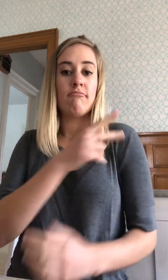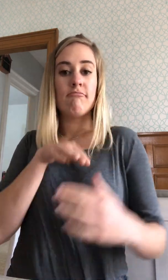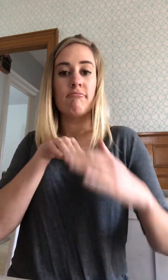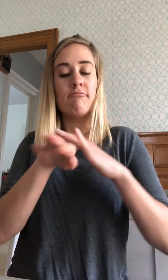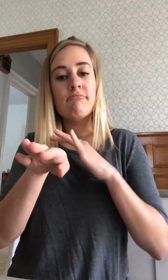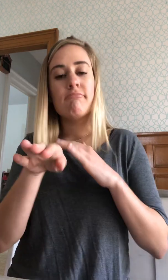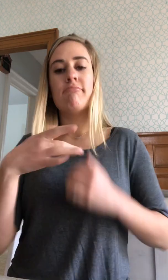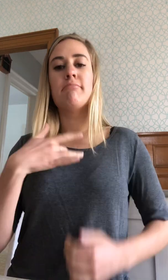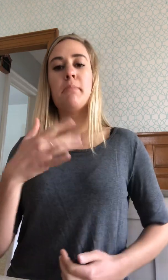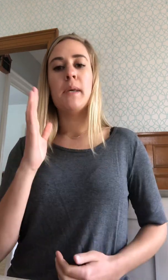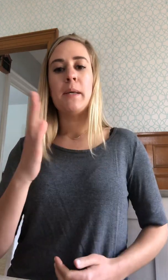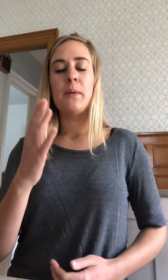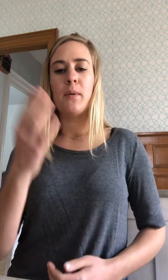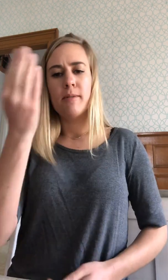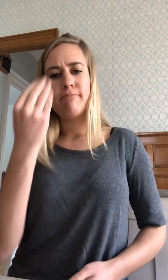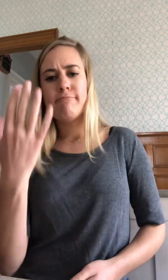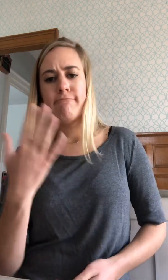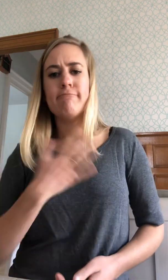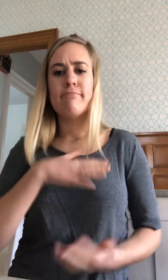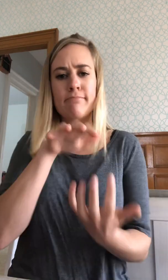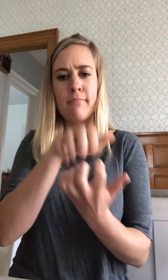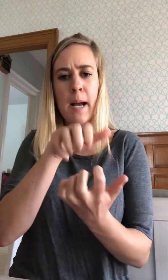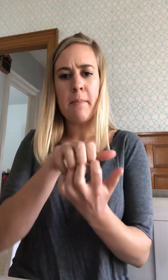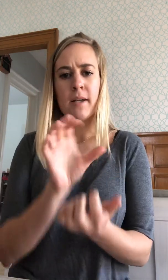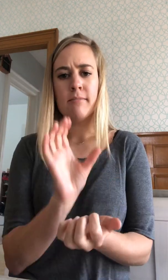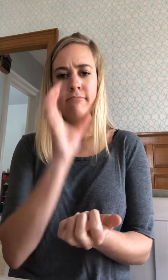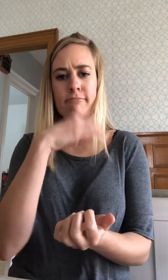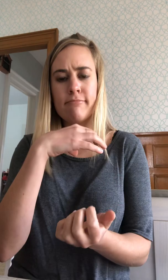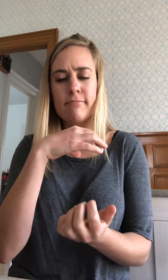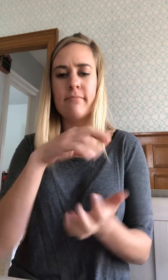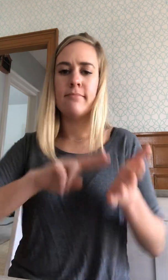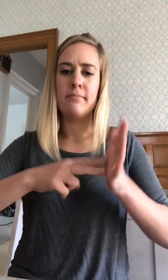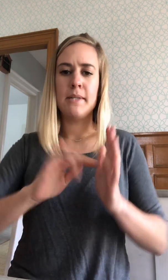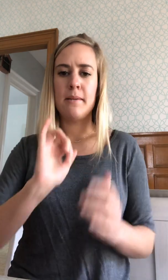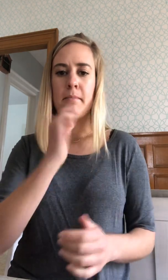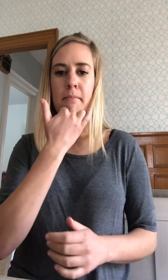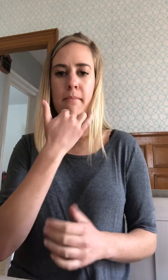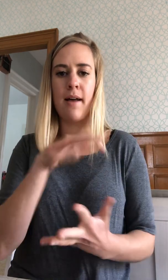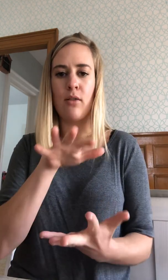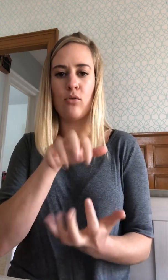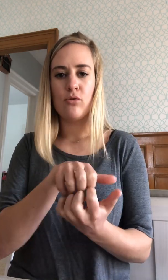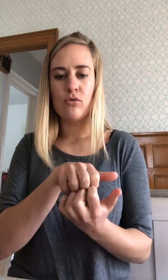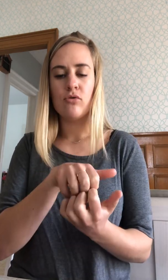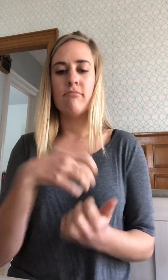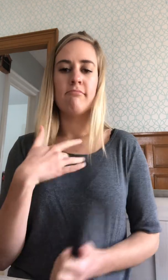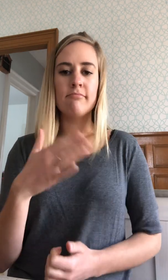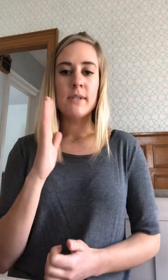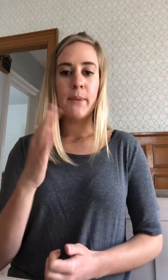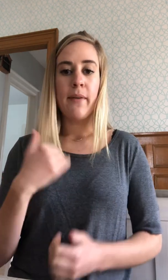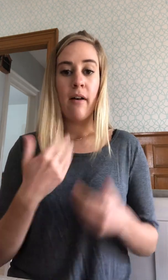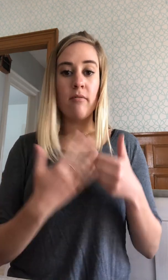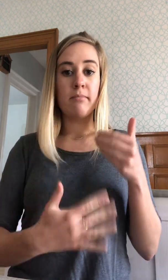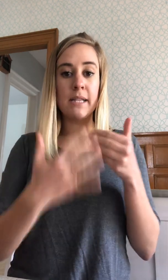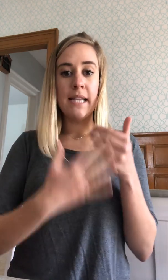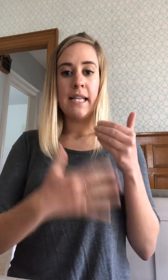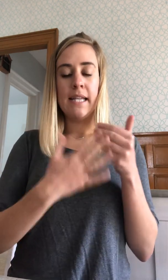their bite is off, so they have a malocclusion. There usually is bleeding at the site of a